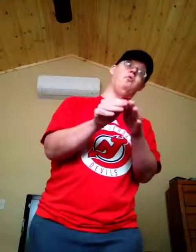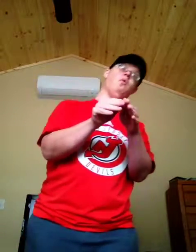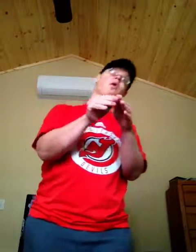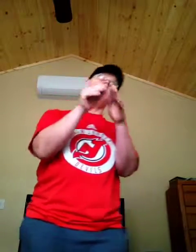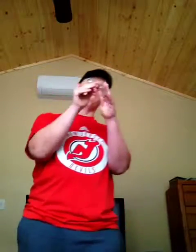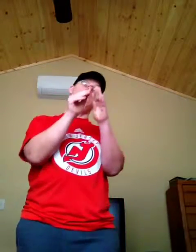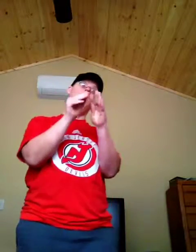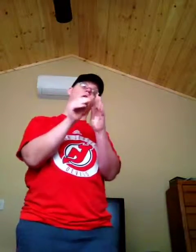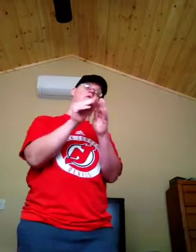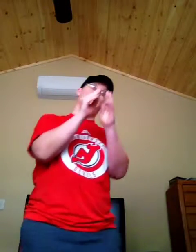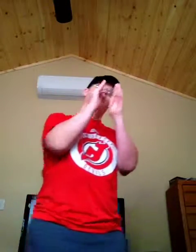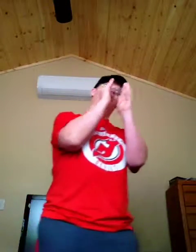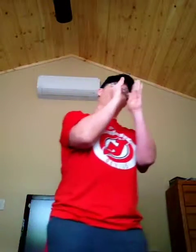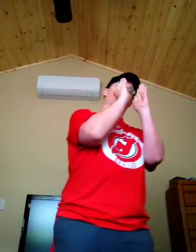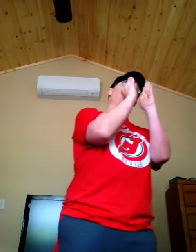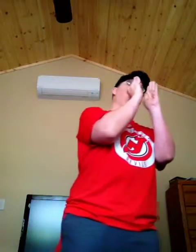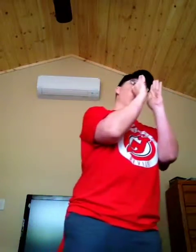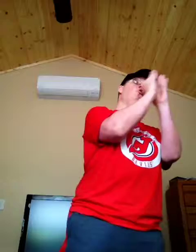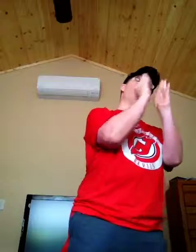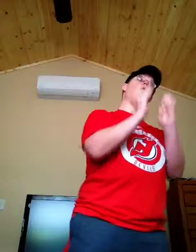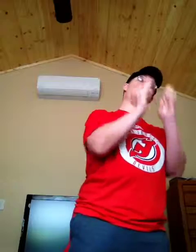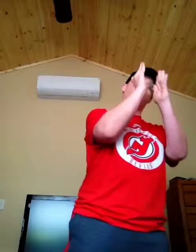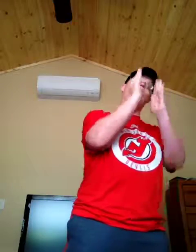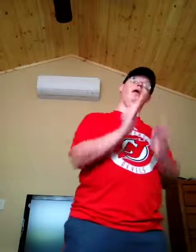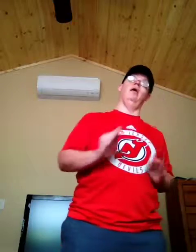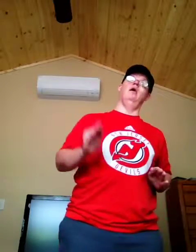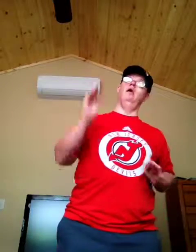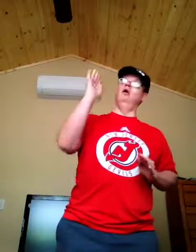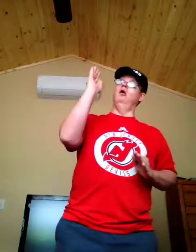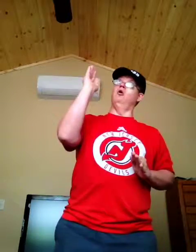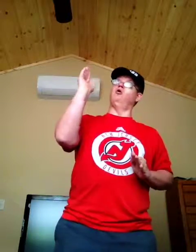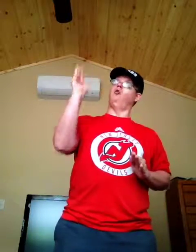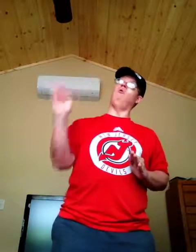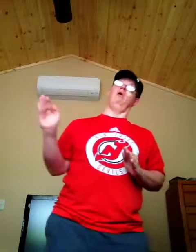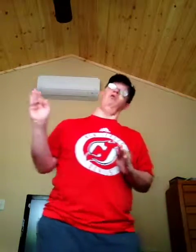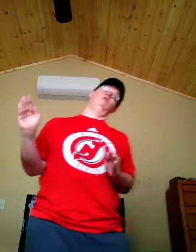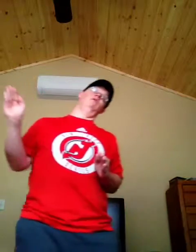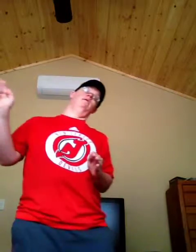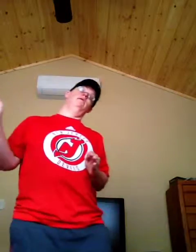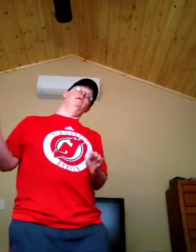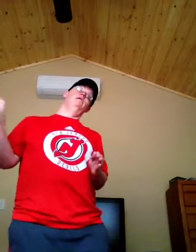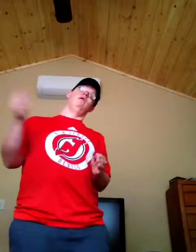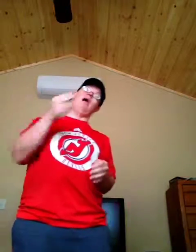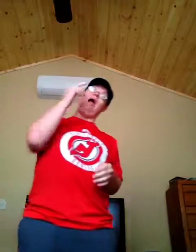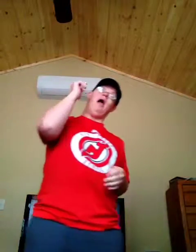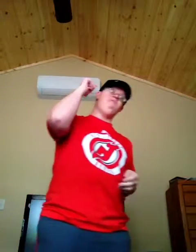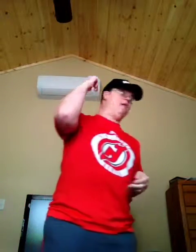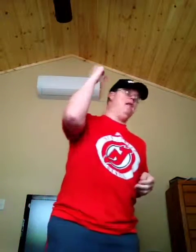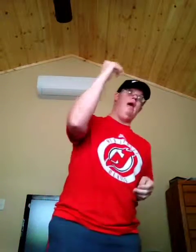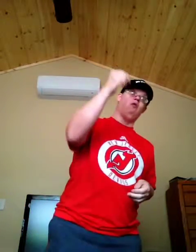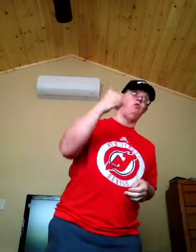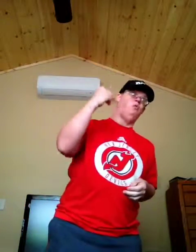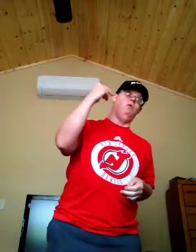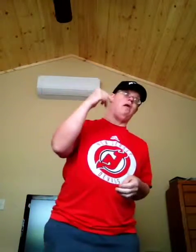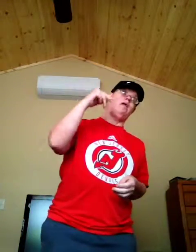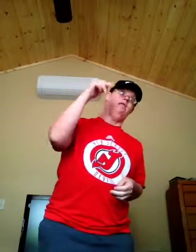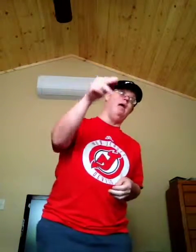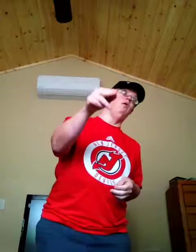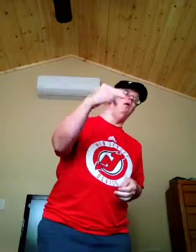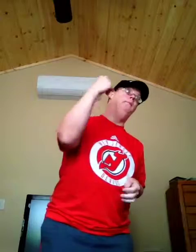doing is called the New York City Stories. Because I have a lot of stories I can tell you